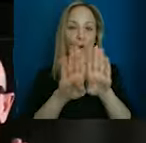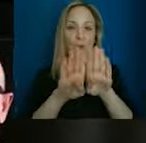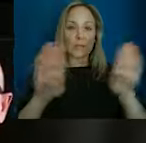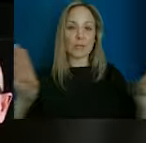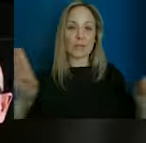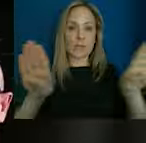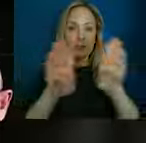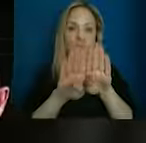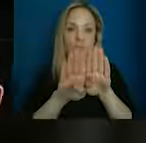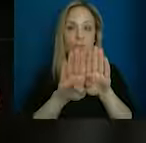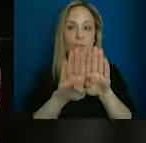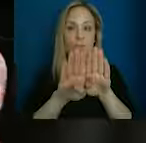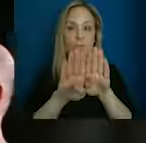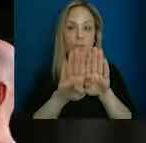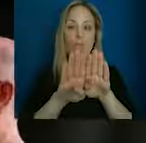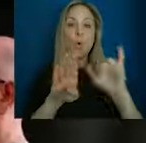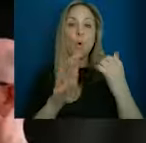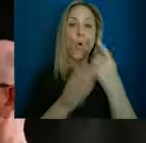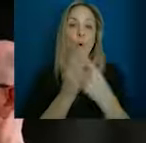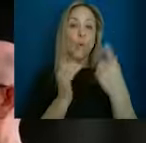particular direction.